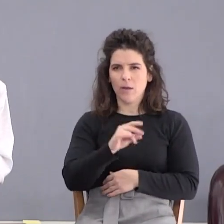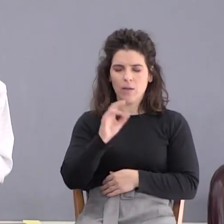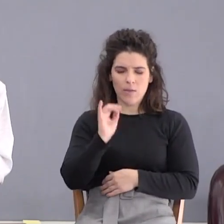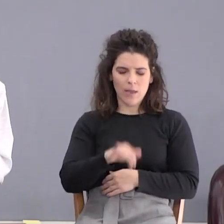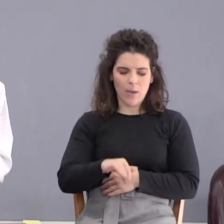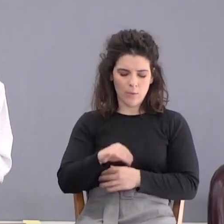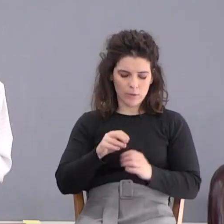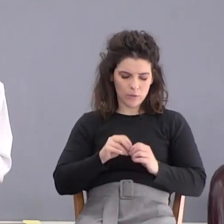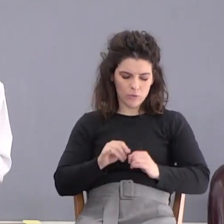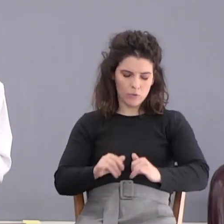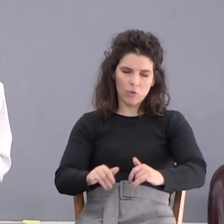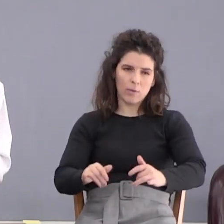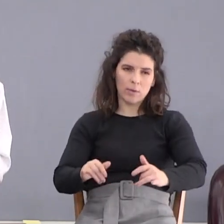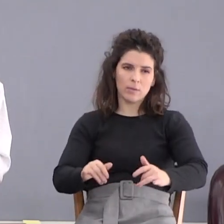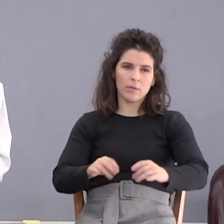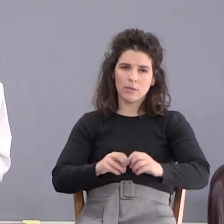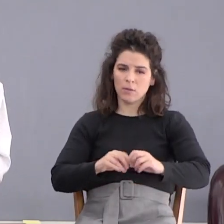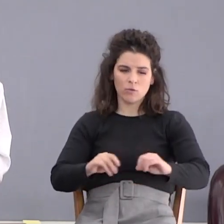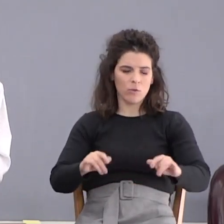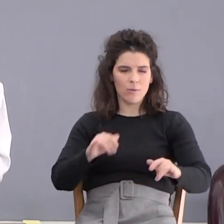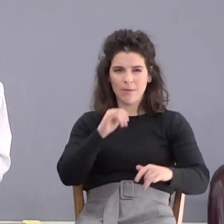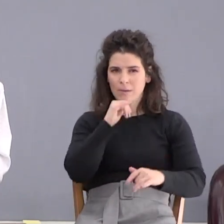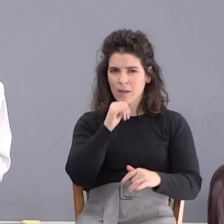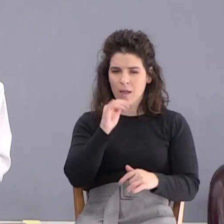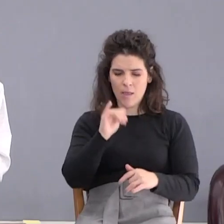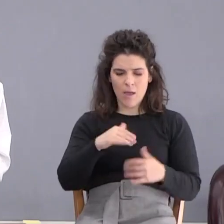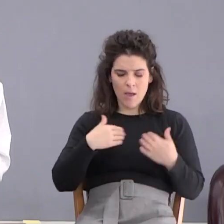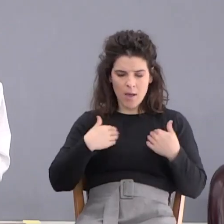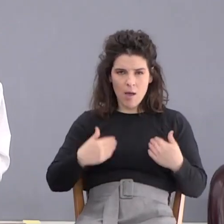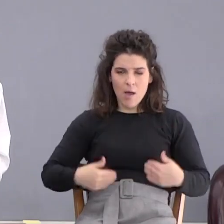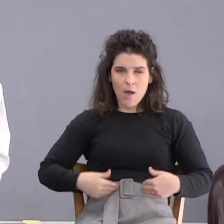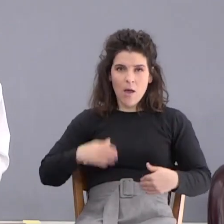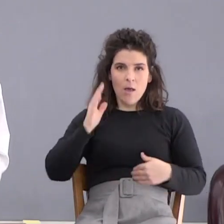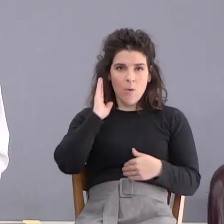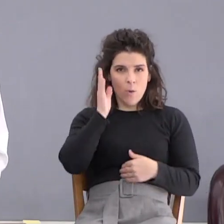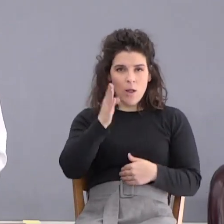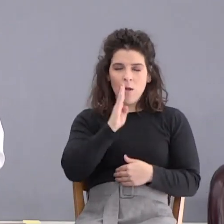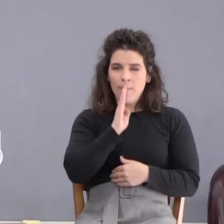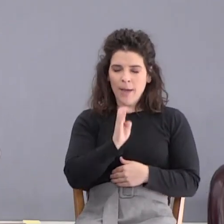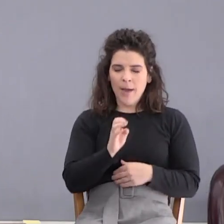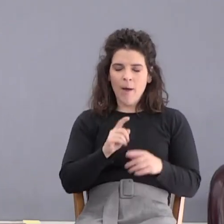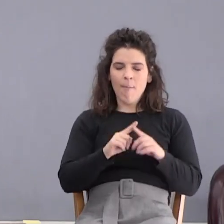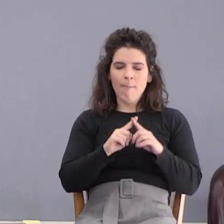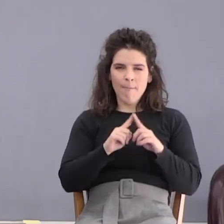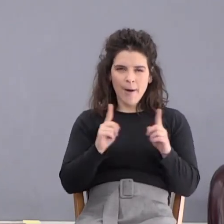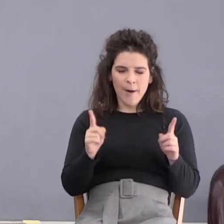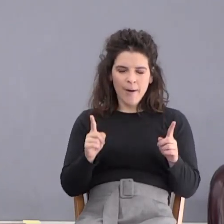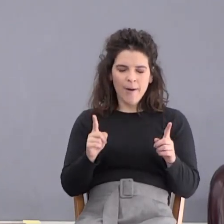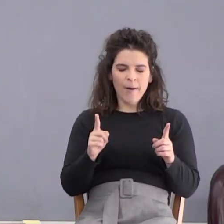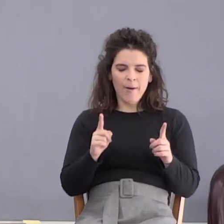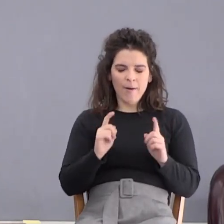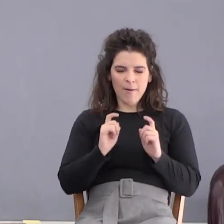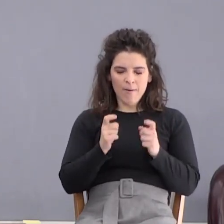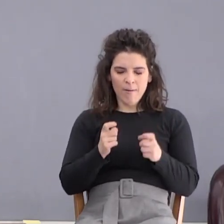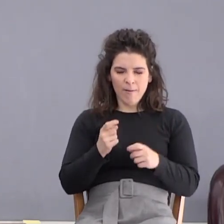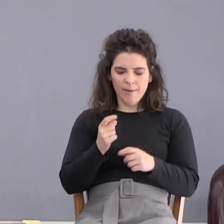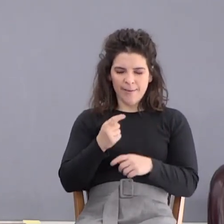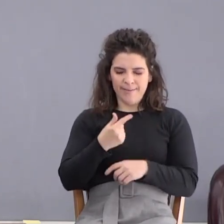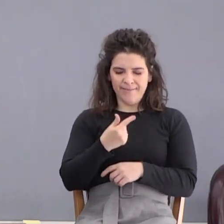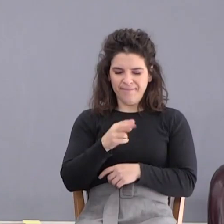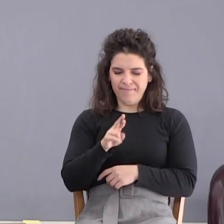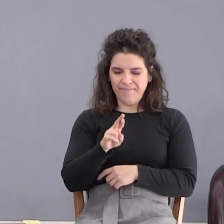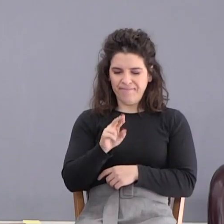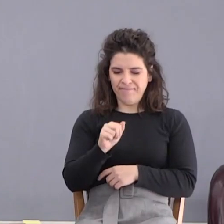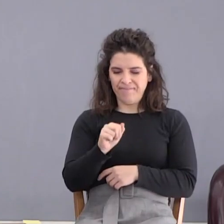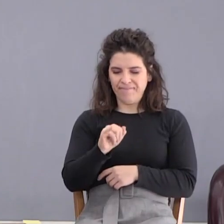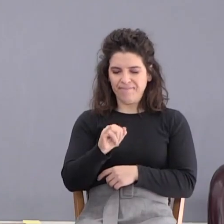which thou sowest not that body that shall be, but bare grain. That's